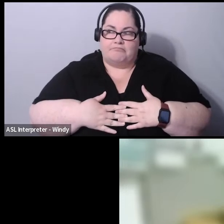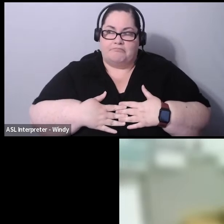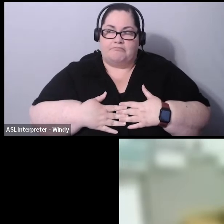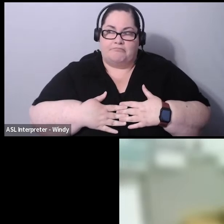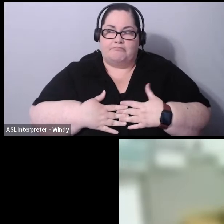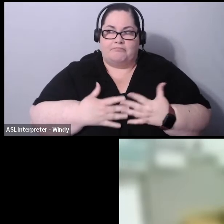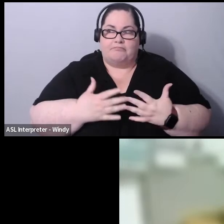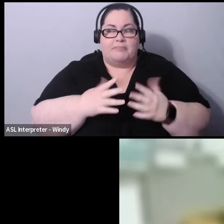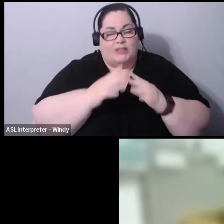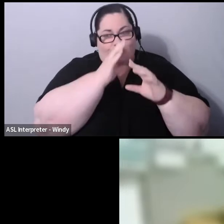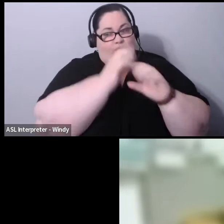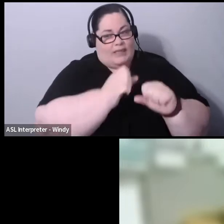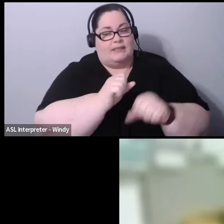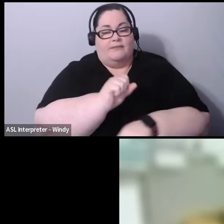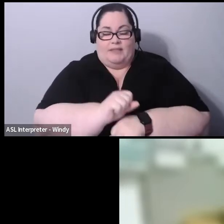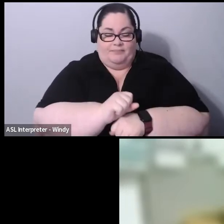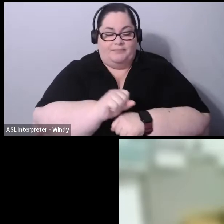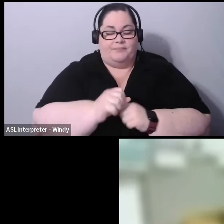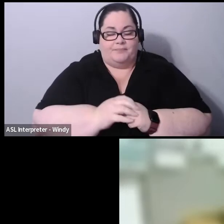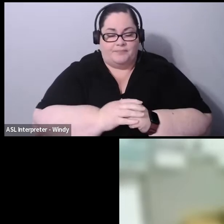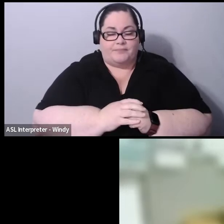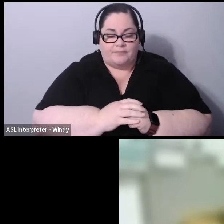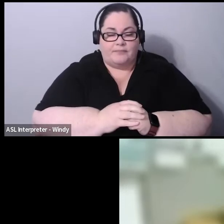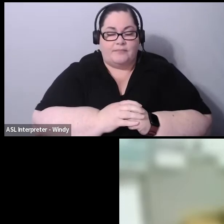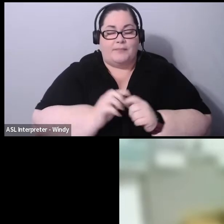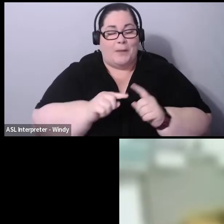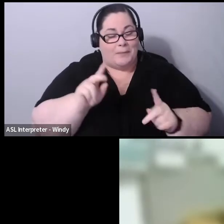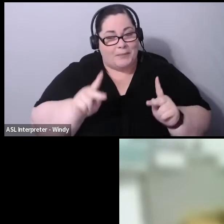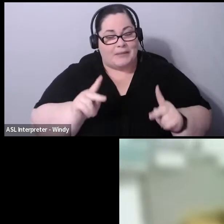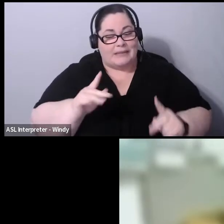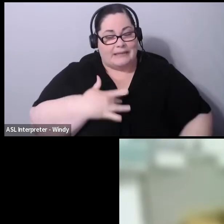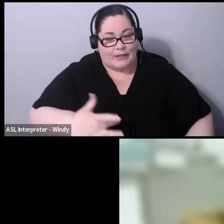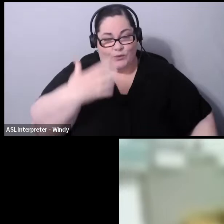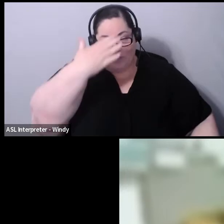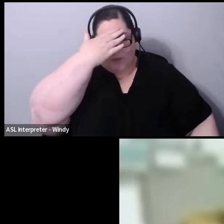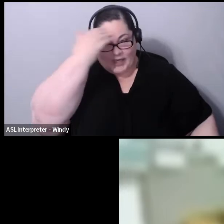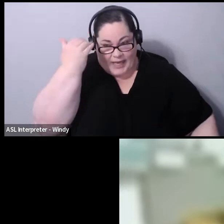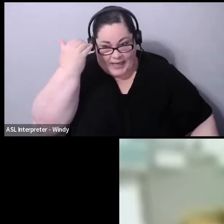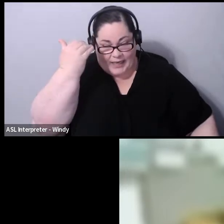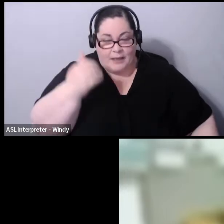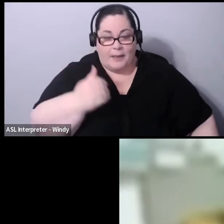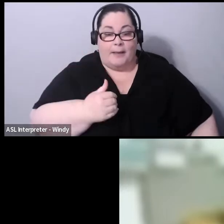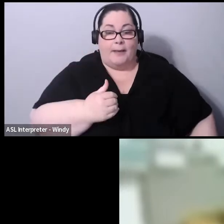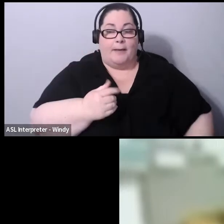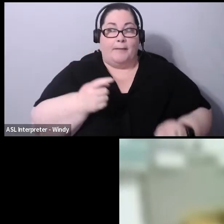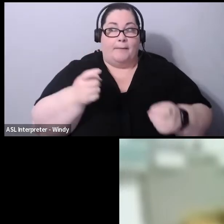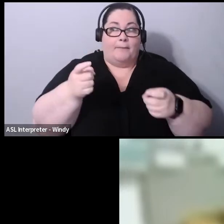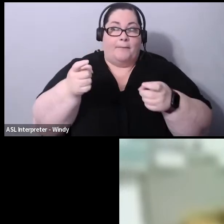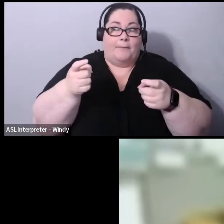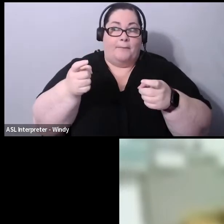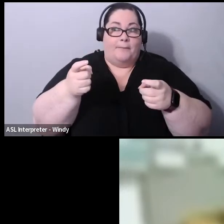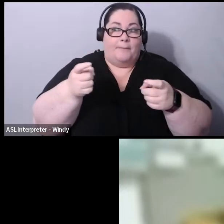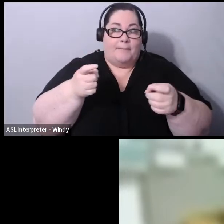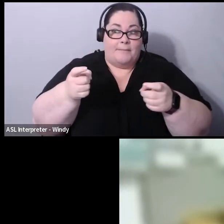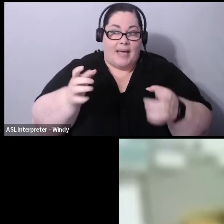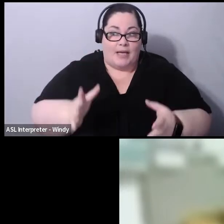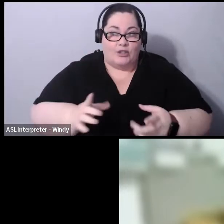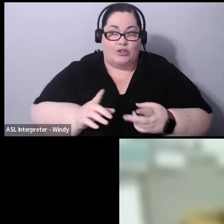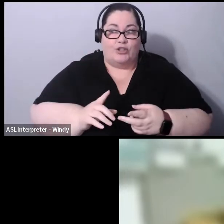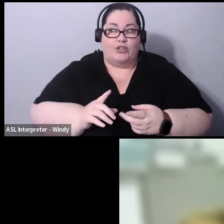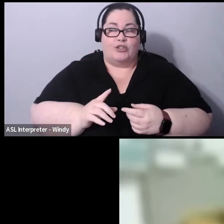very attractive. What people forget is that managers are